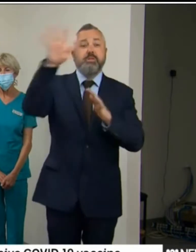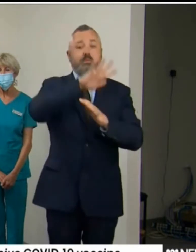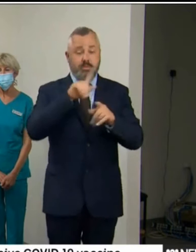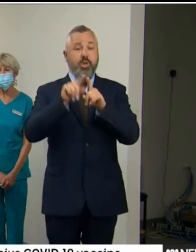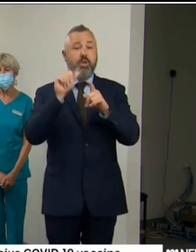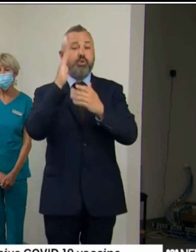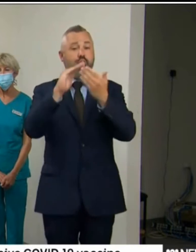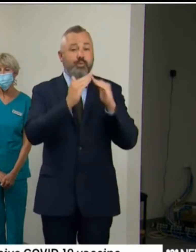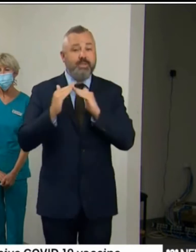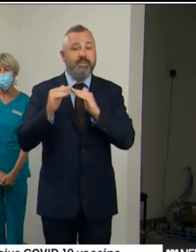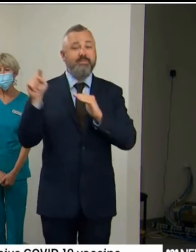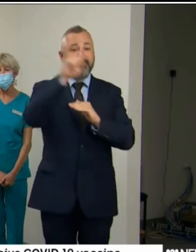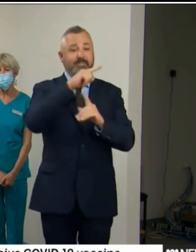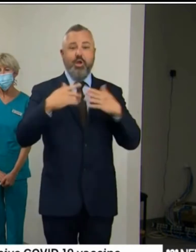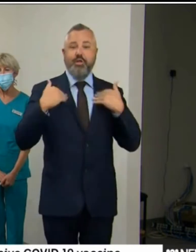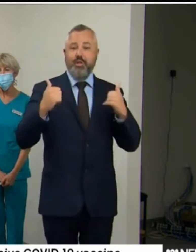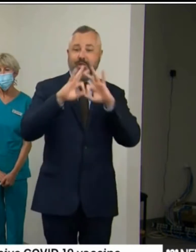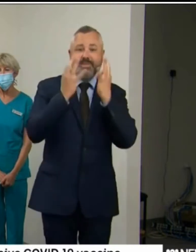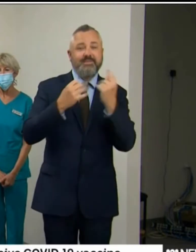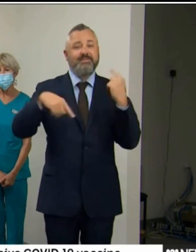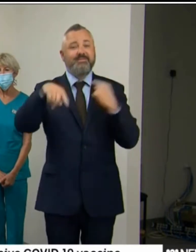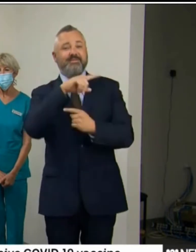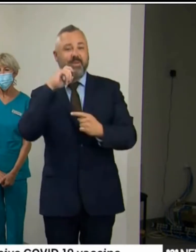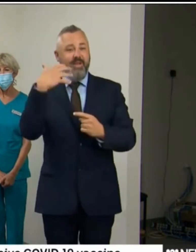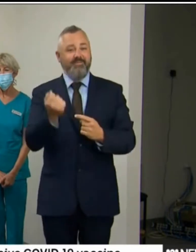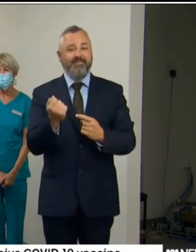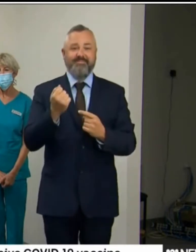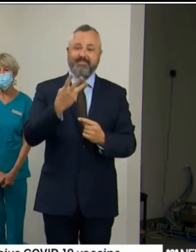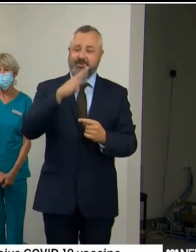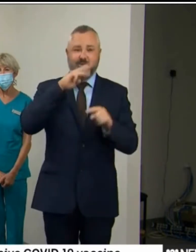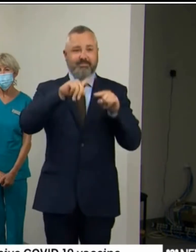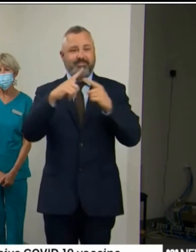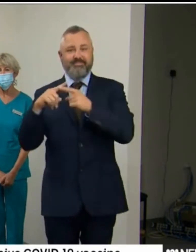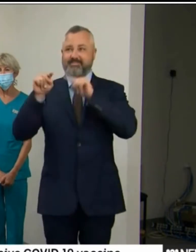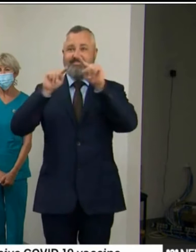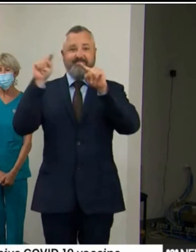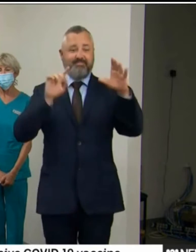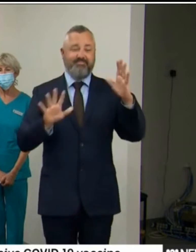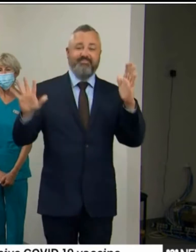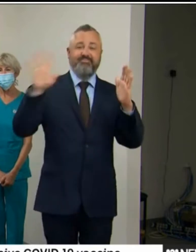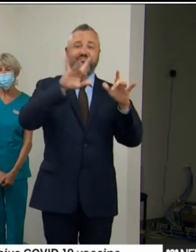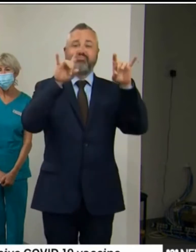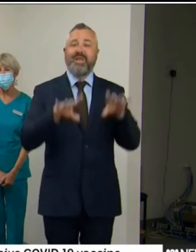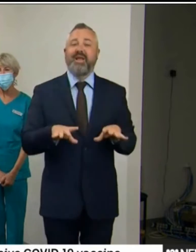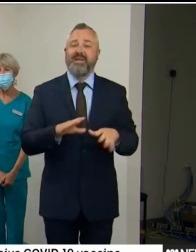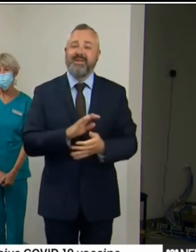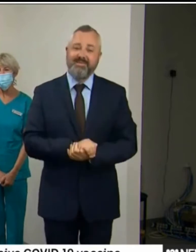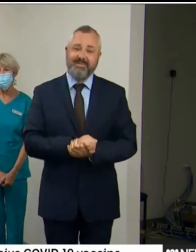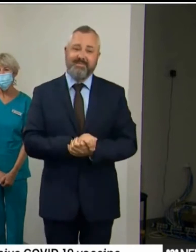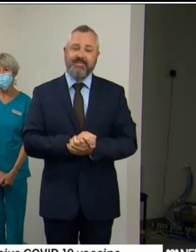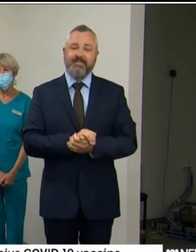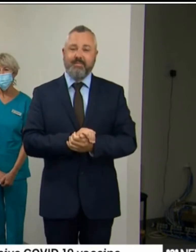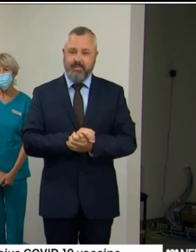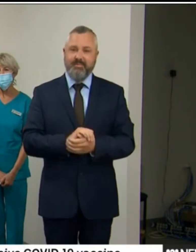health organisations will have over 300 points of presence at different times around the country, and our magnificent